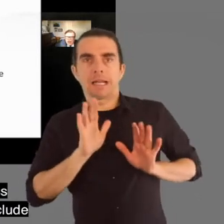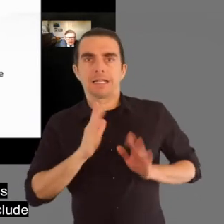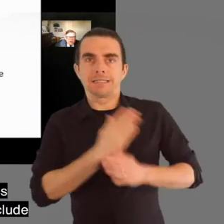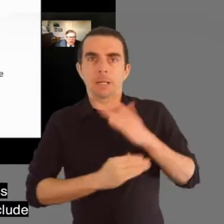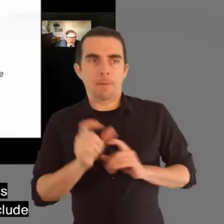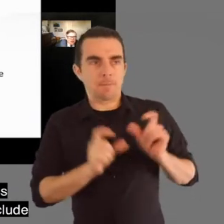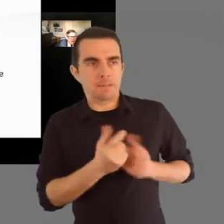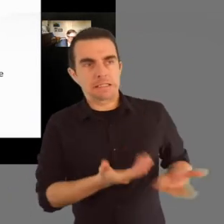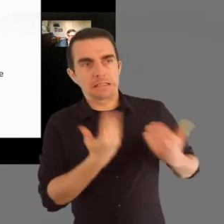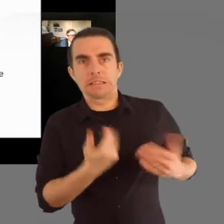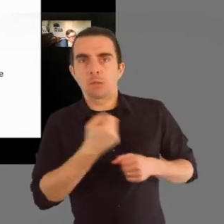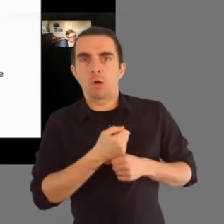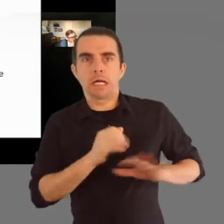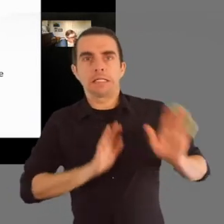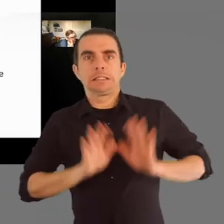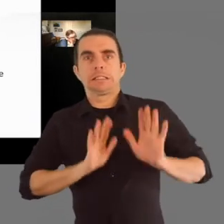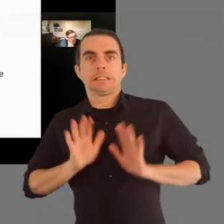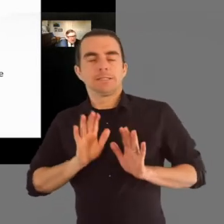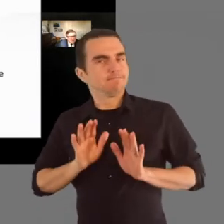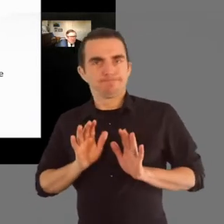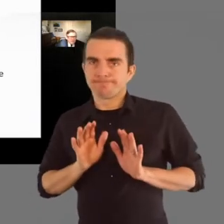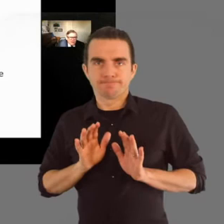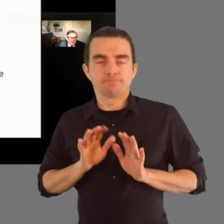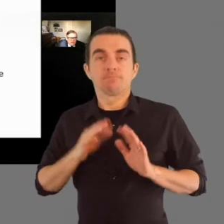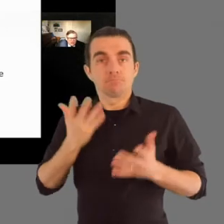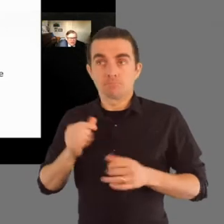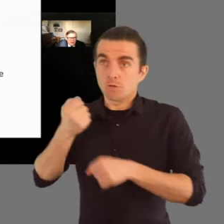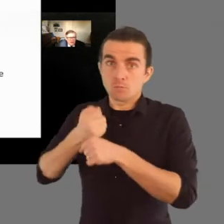confidence on how to include disabled people in the workplace,